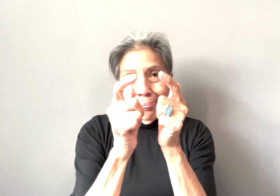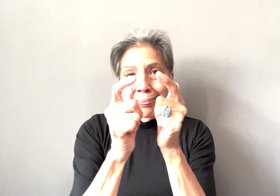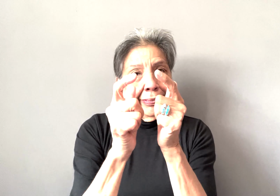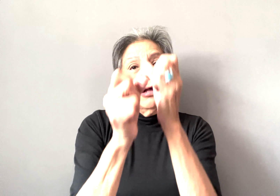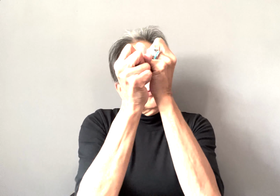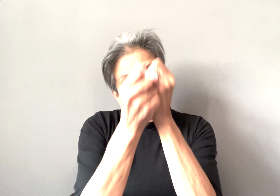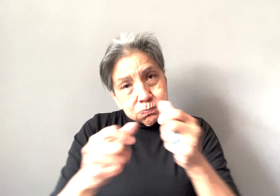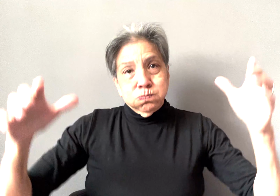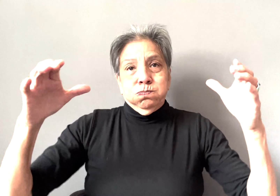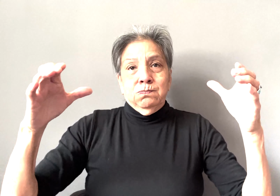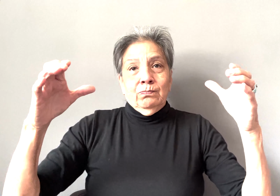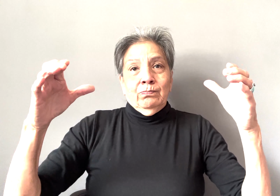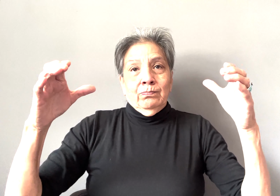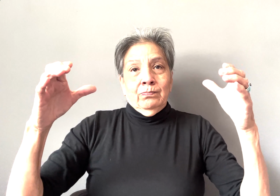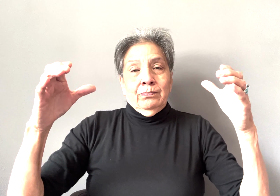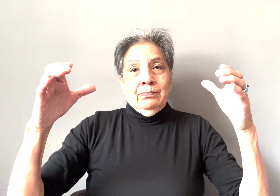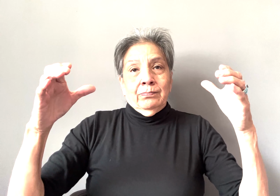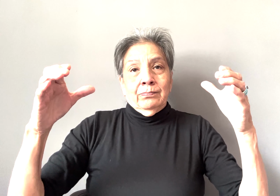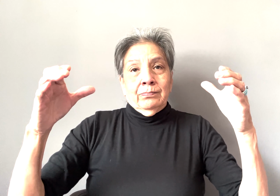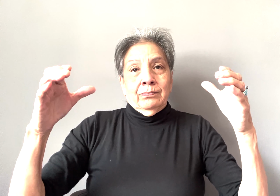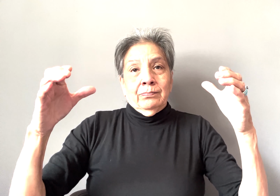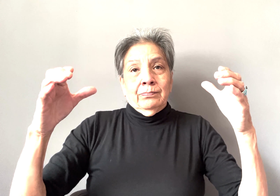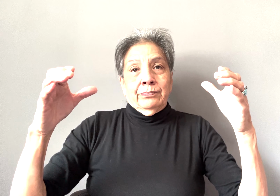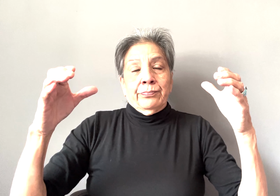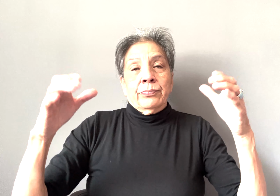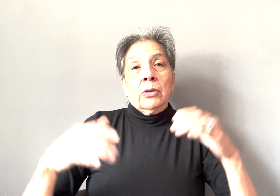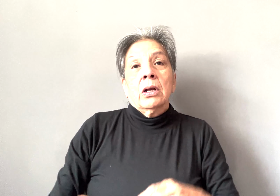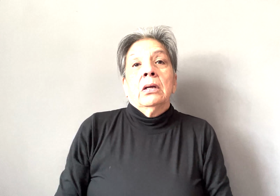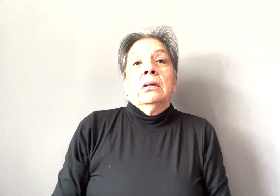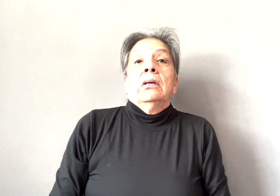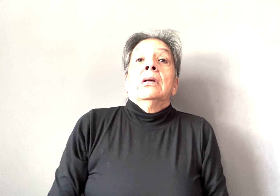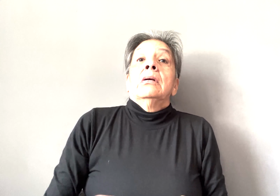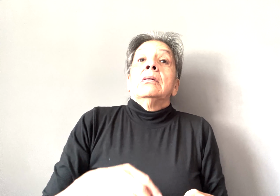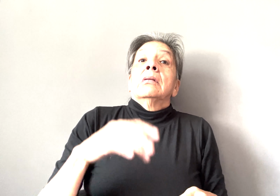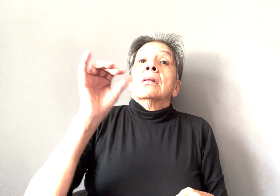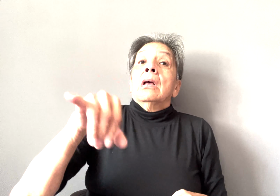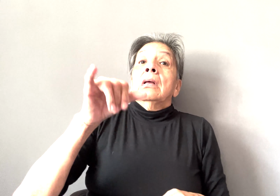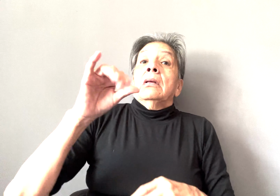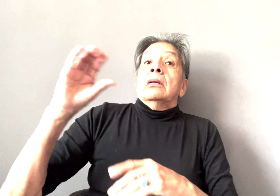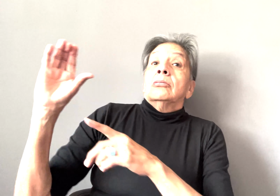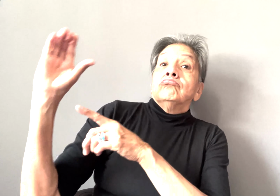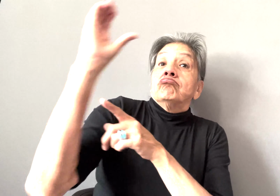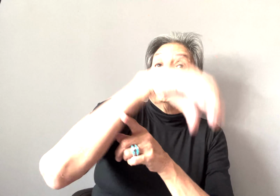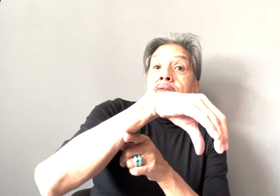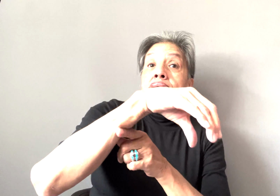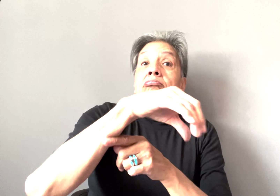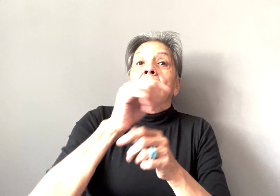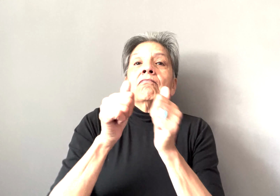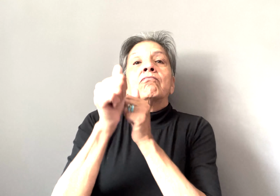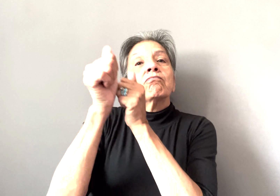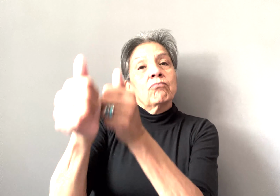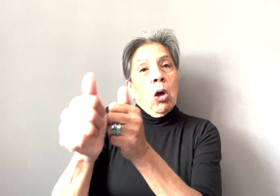Distinct based funding is critical to teaching and reviving these languages